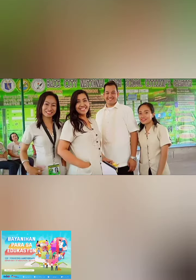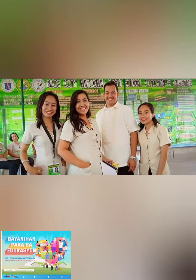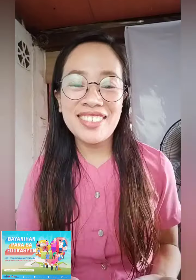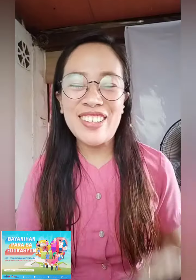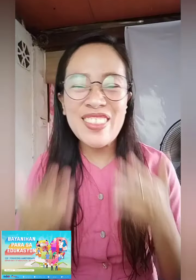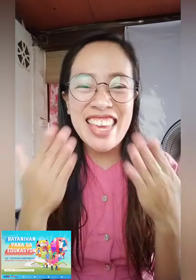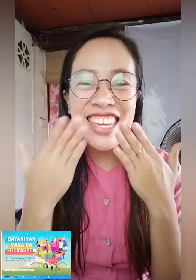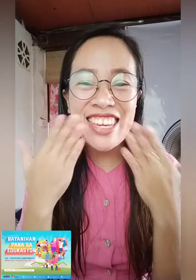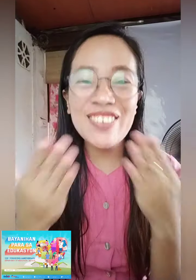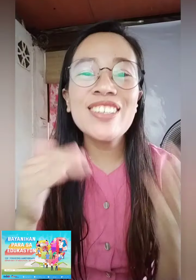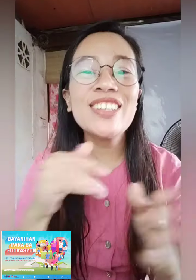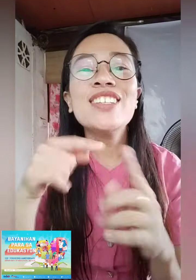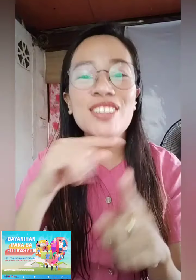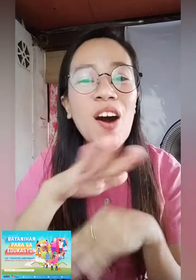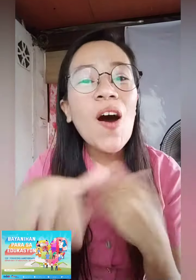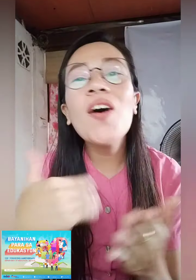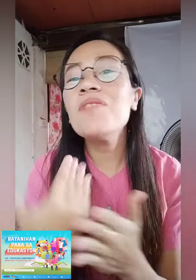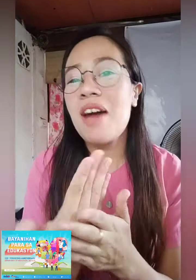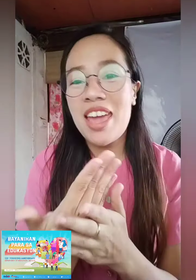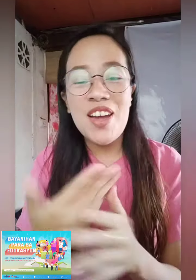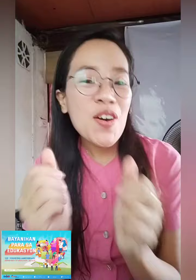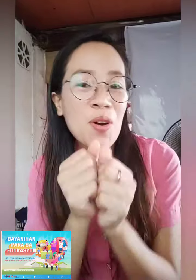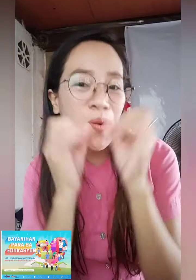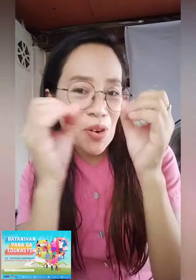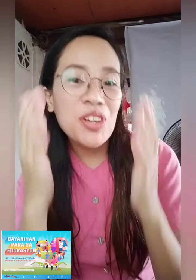So thank you to all my co-workers.